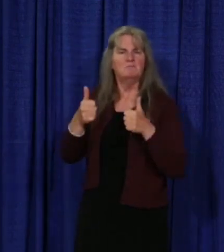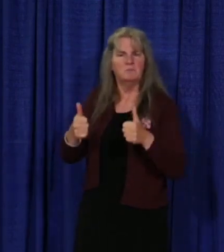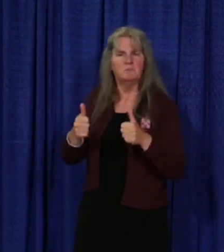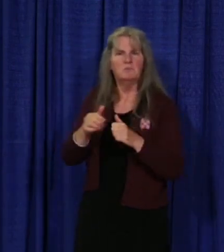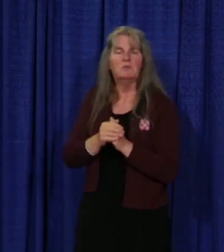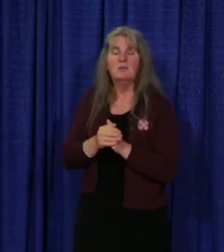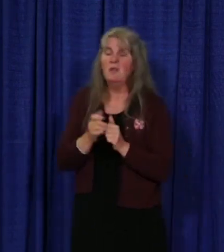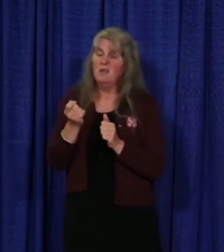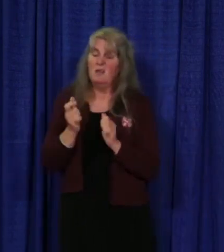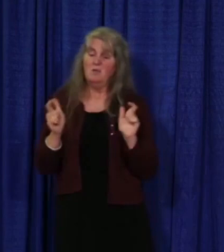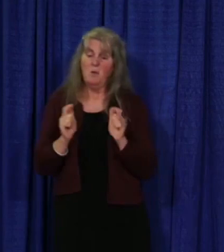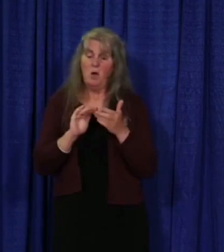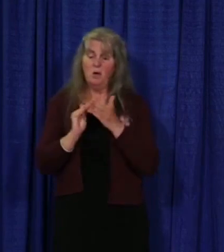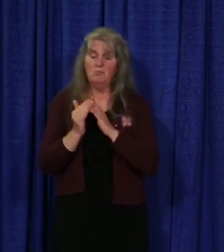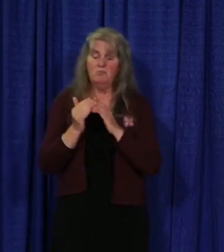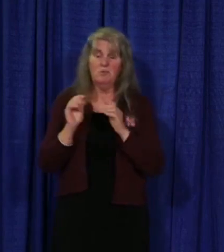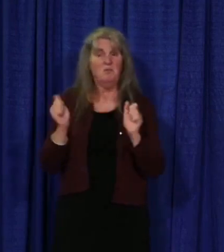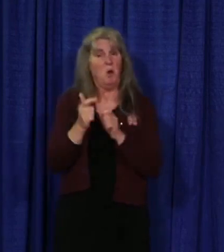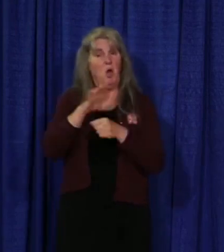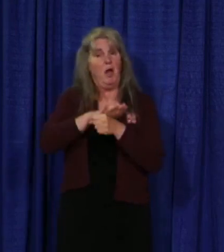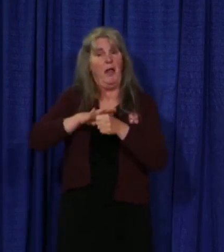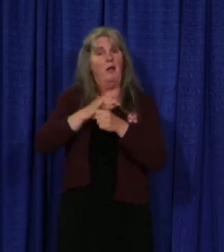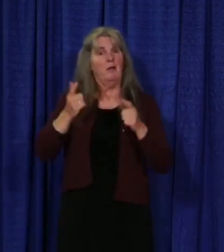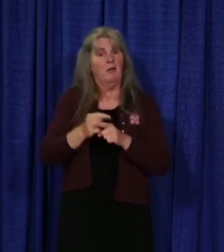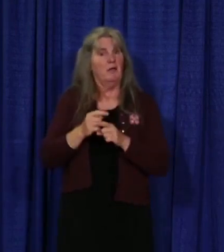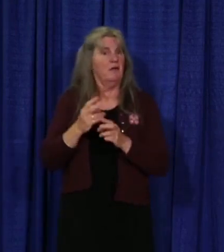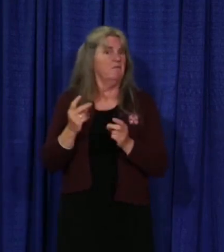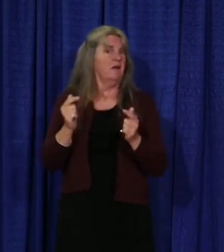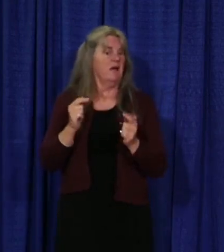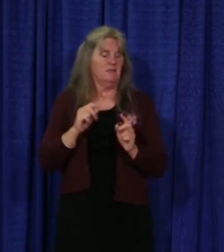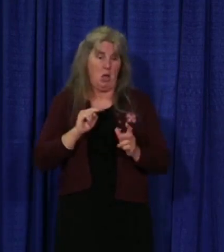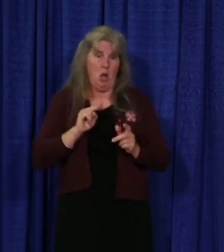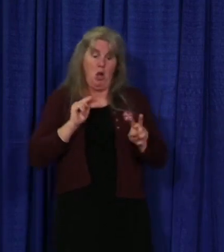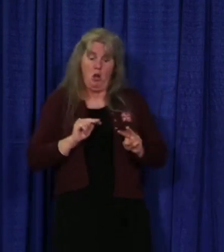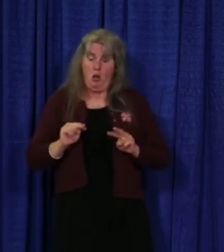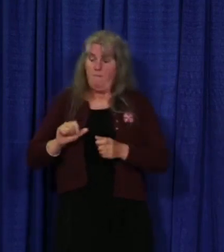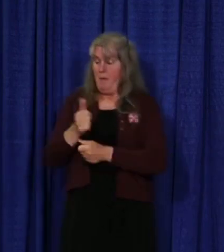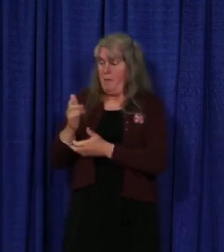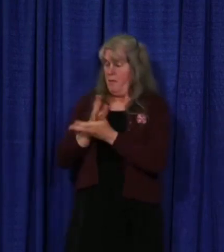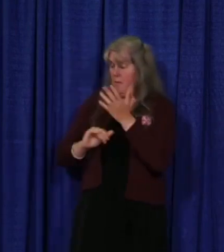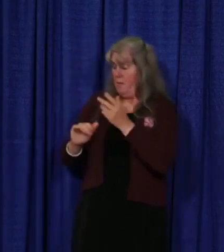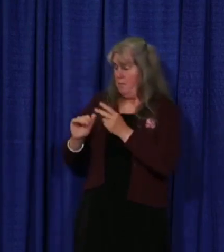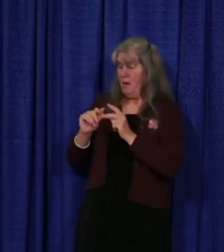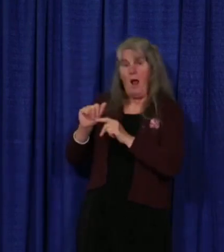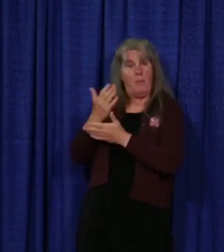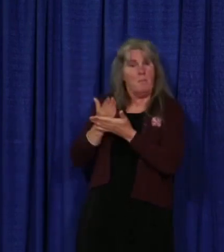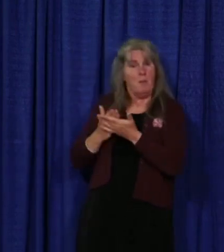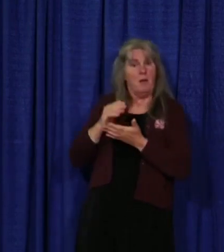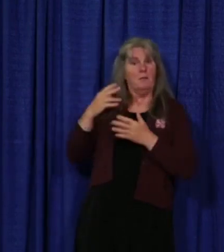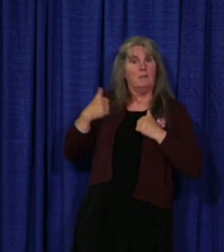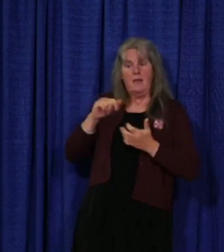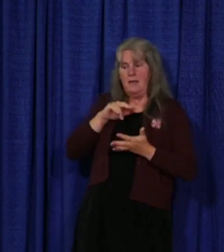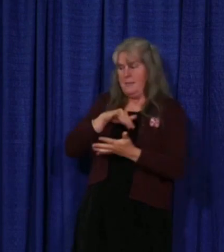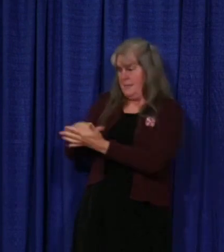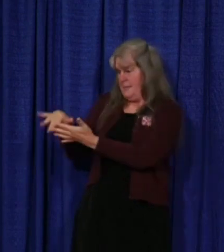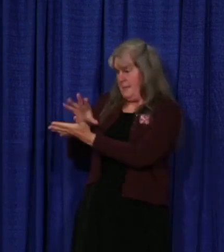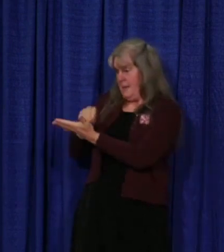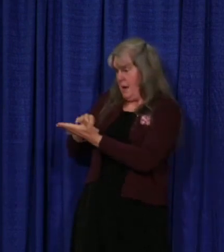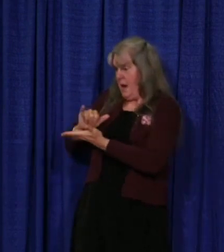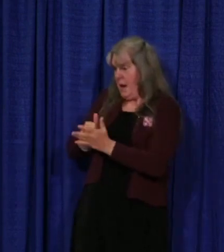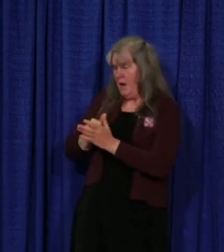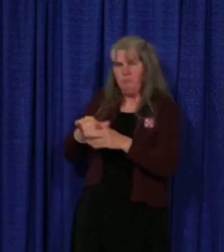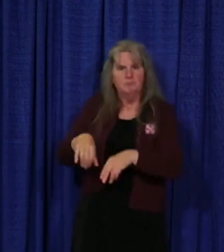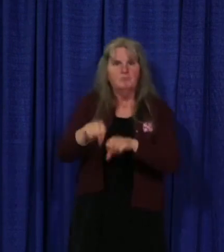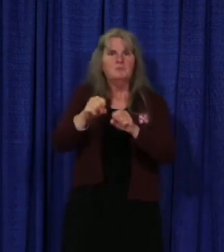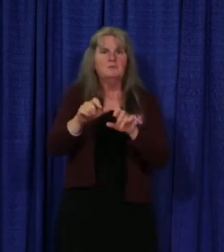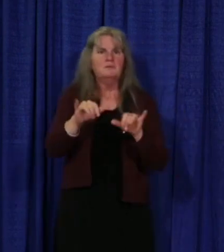jurisdiction to act quickly and to learn from others. But we also know that the closed society has contributed to many of what